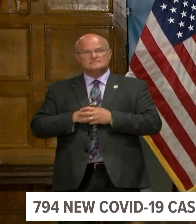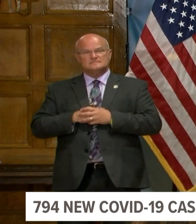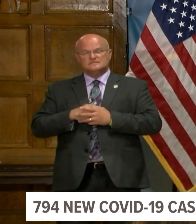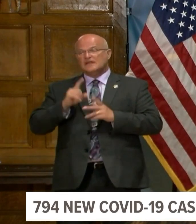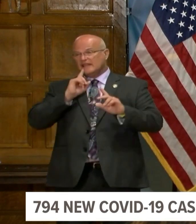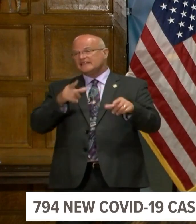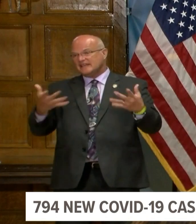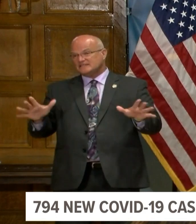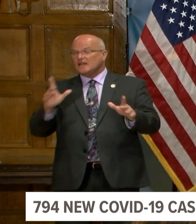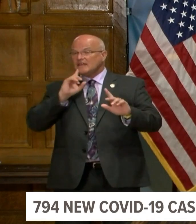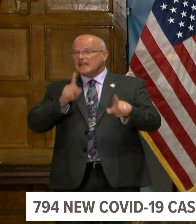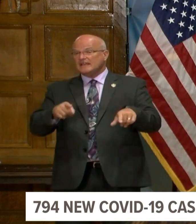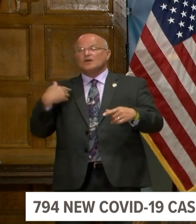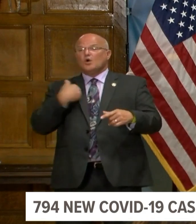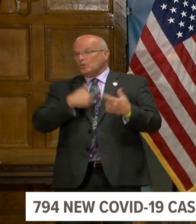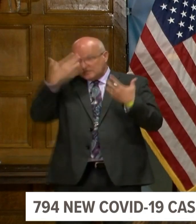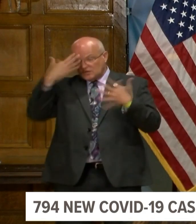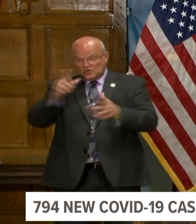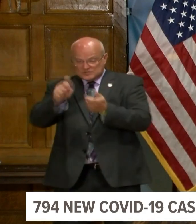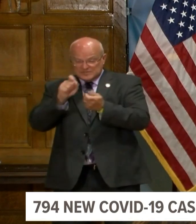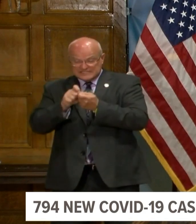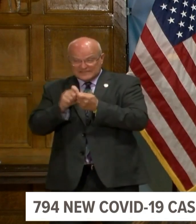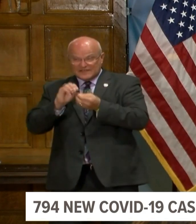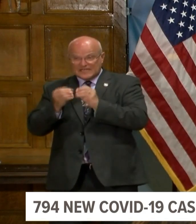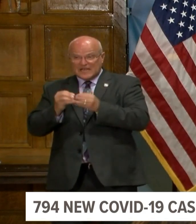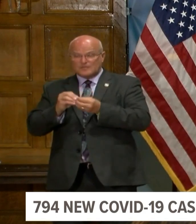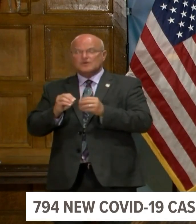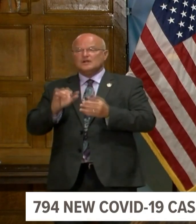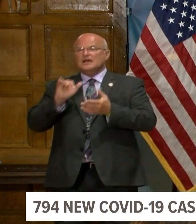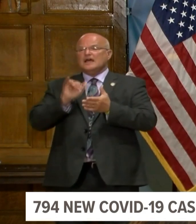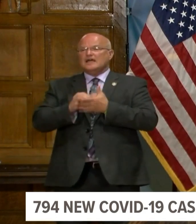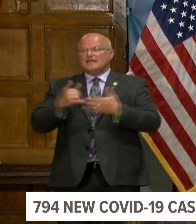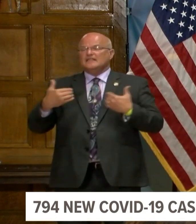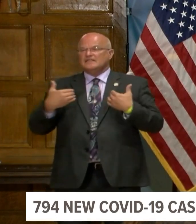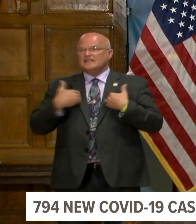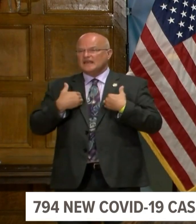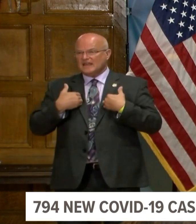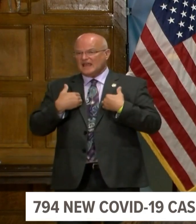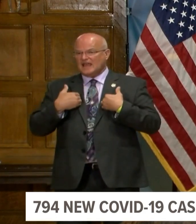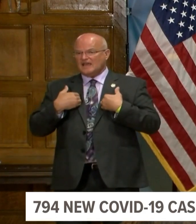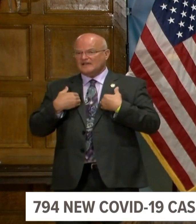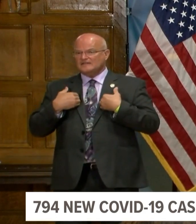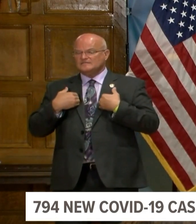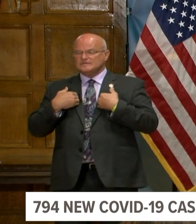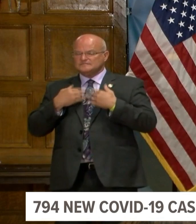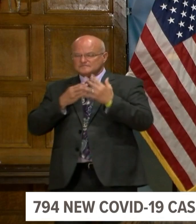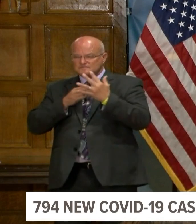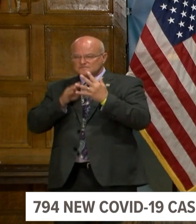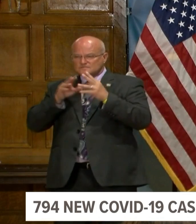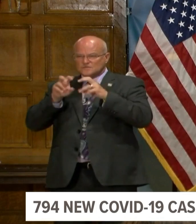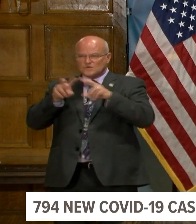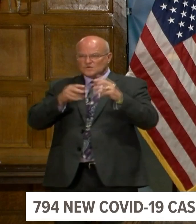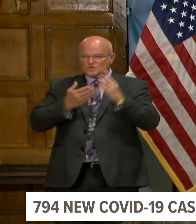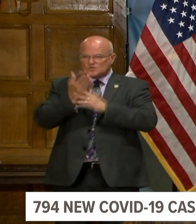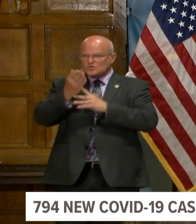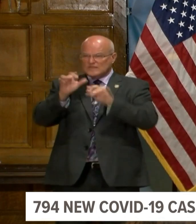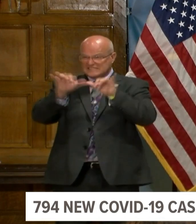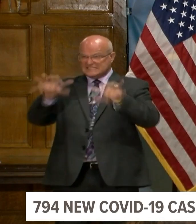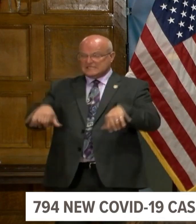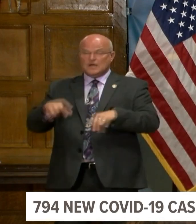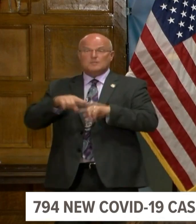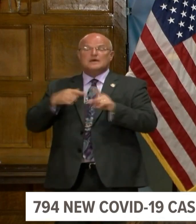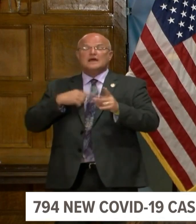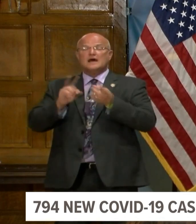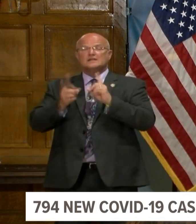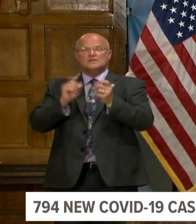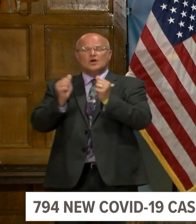So there's the answer. The answer is we don't know the specific number that have been vetted through the system. I